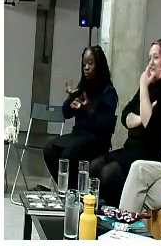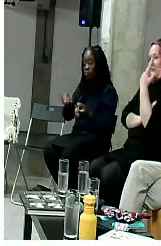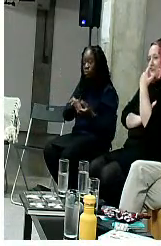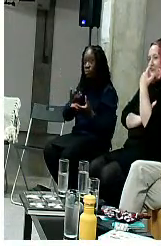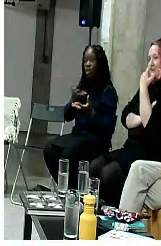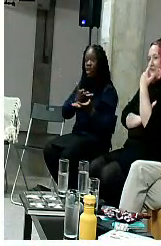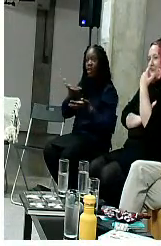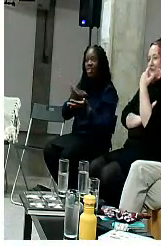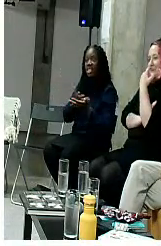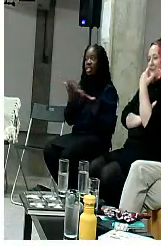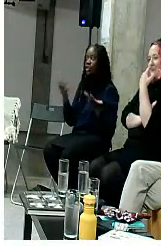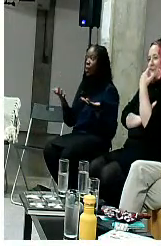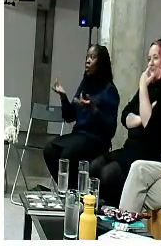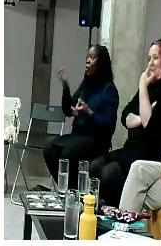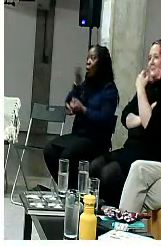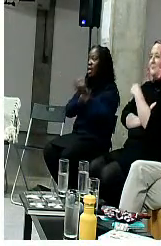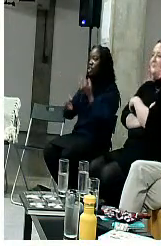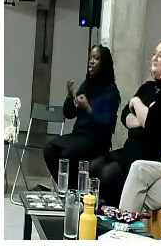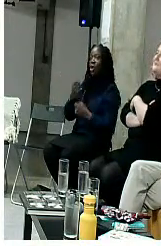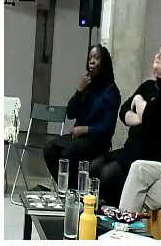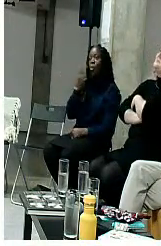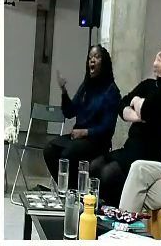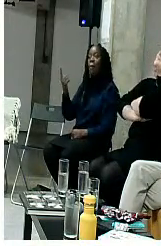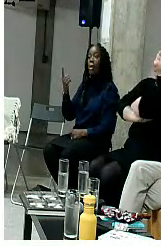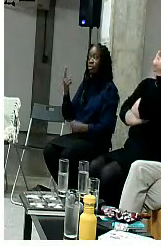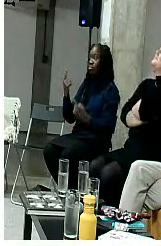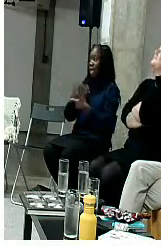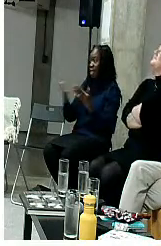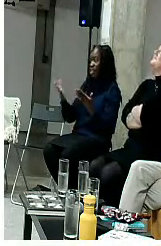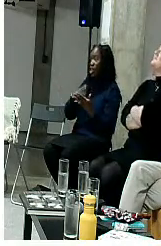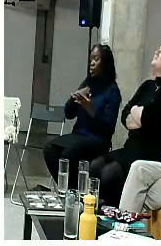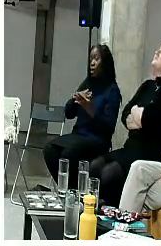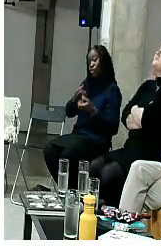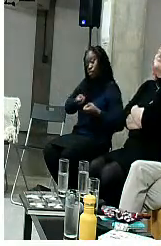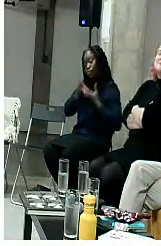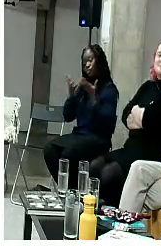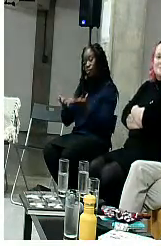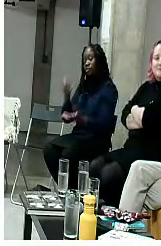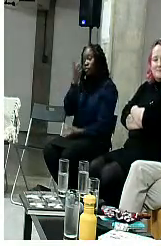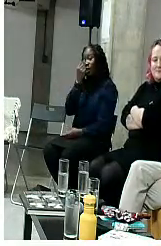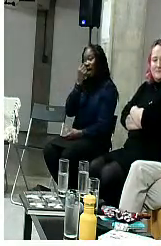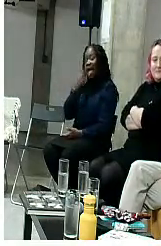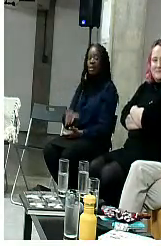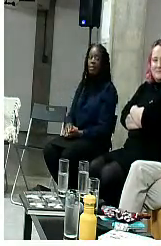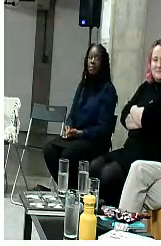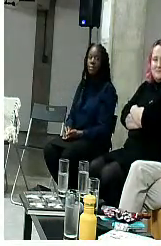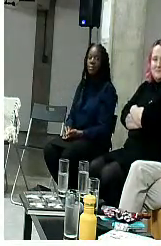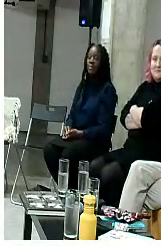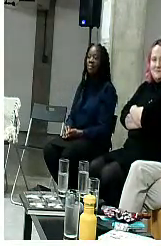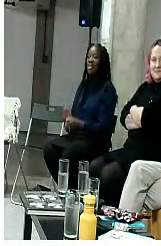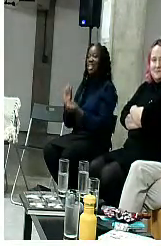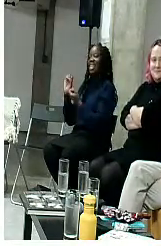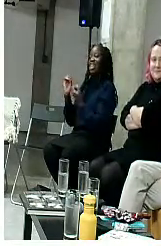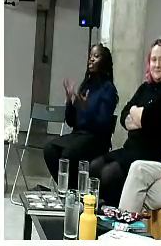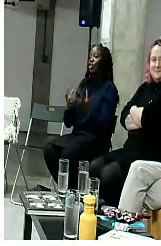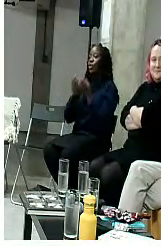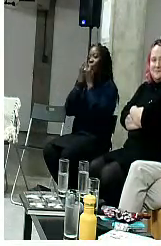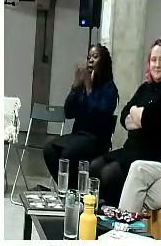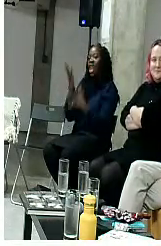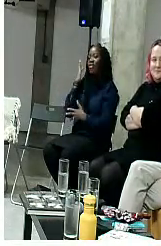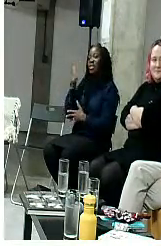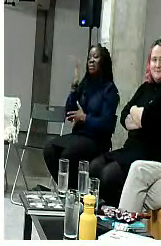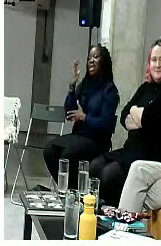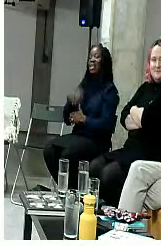questions or comments or anything that you would like to share. Okay, so let me introduce our wonderful